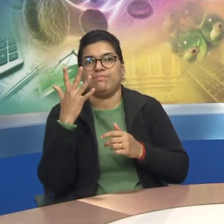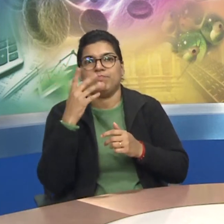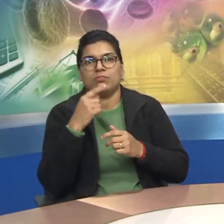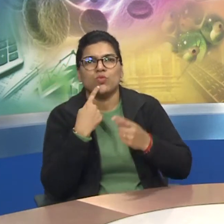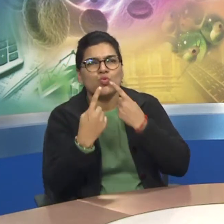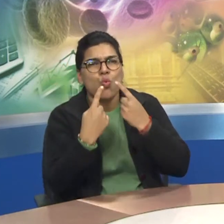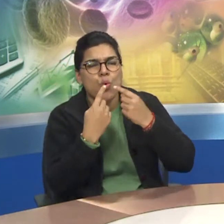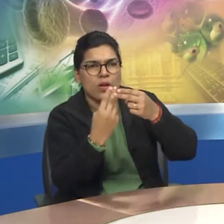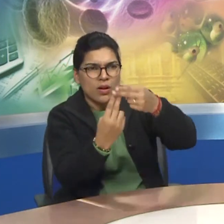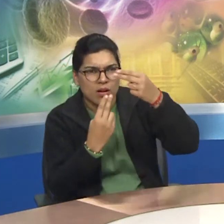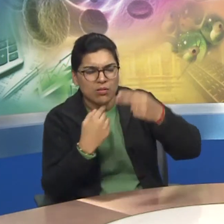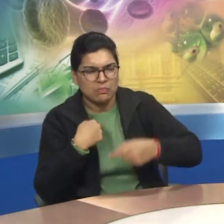mystery.